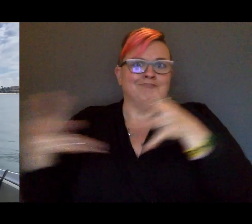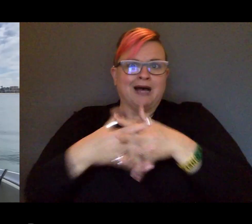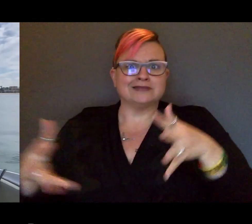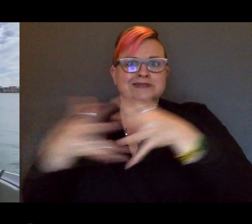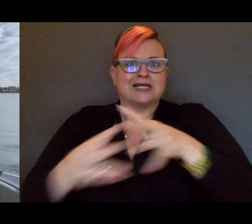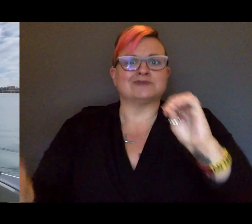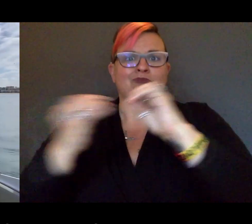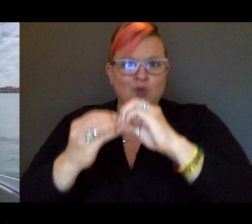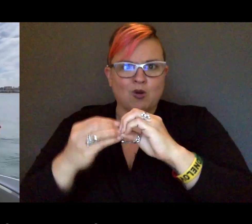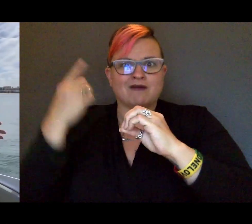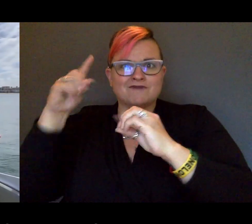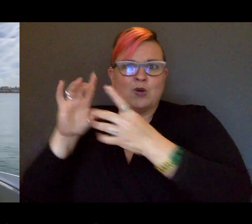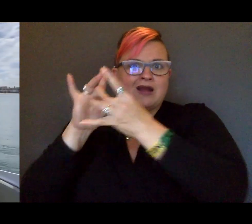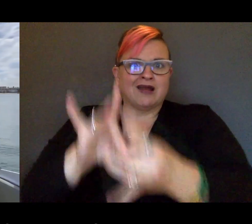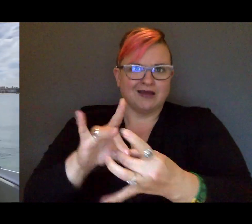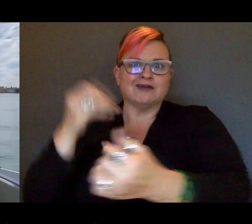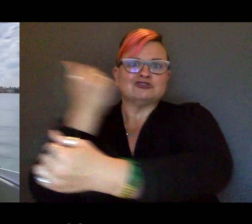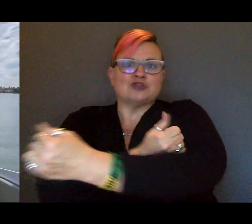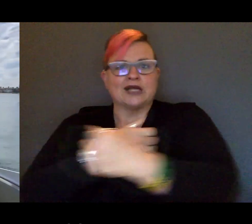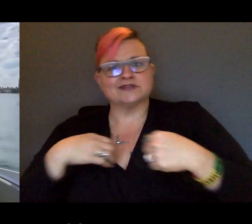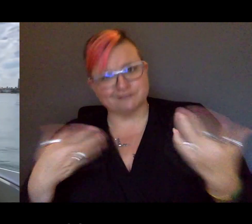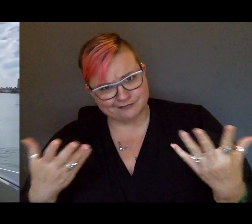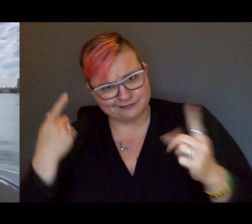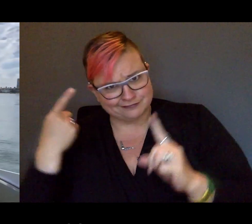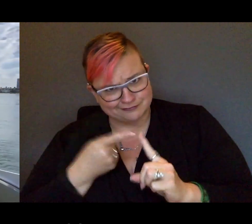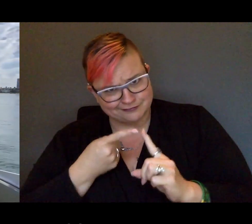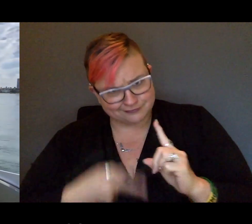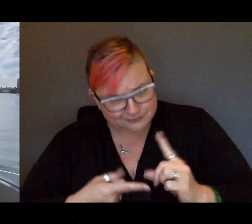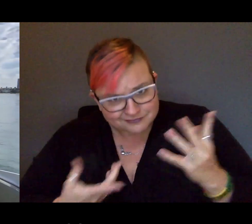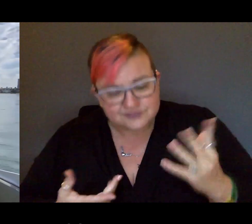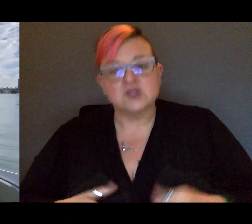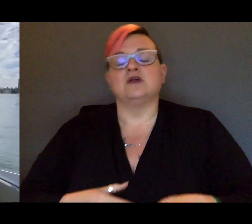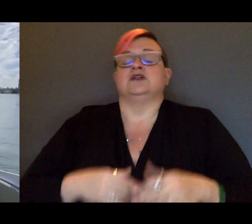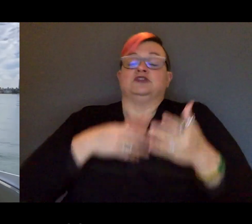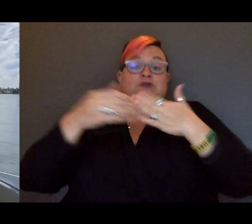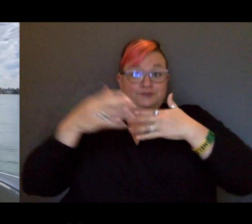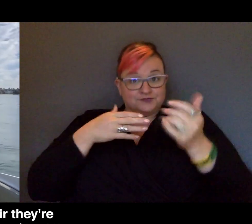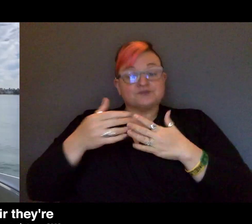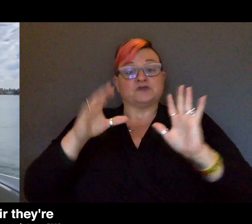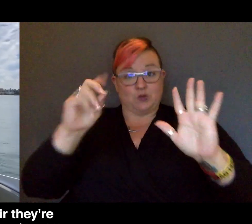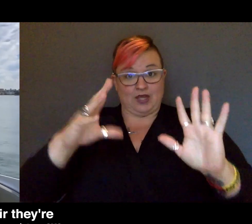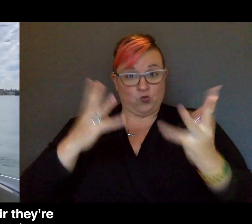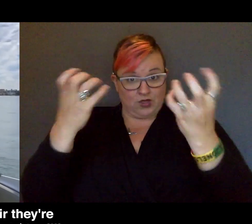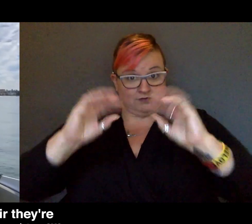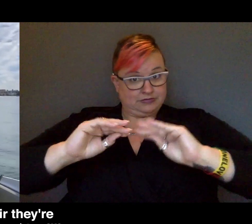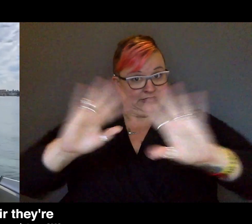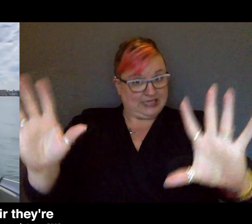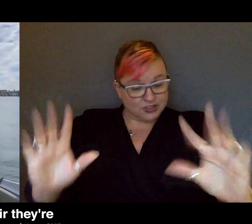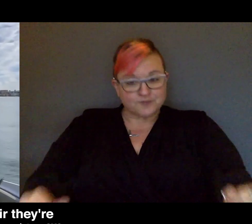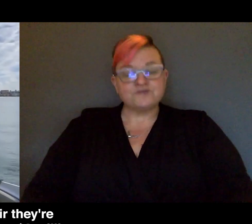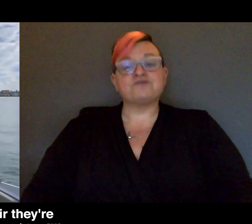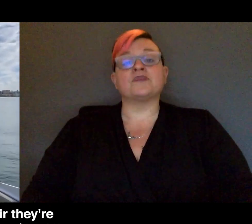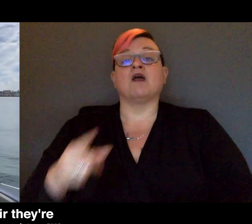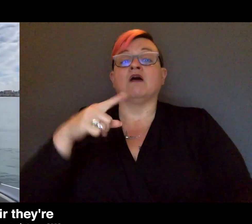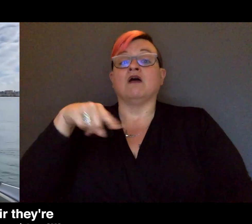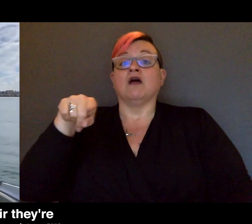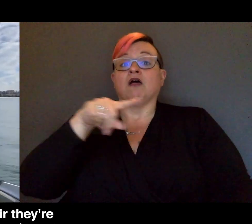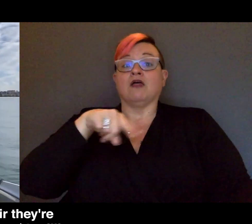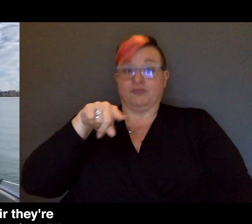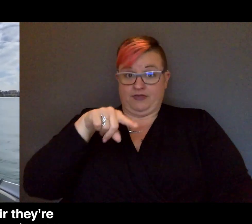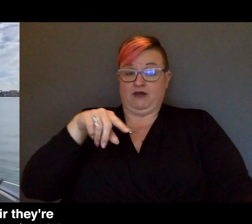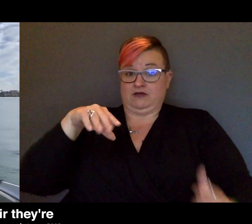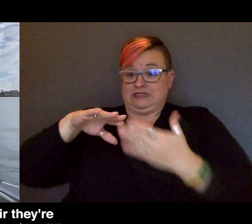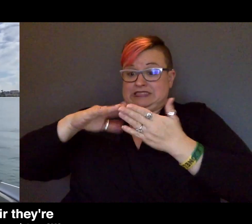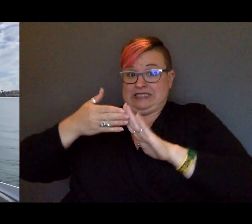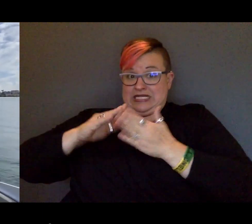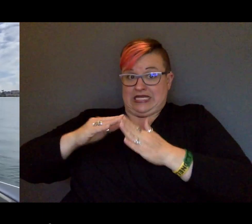on the war on drugs. None of this makes any sense. So soaking wet, on a good day, to be fair, they're making about